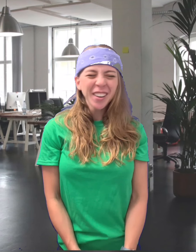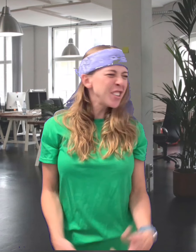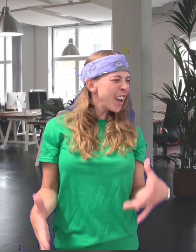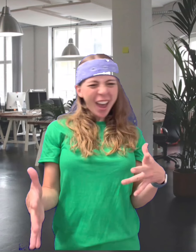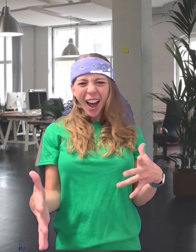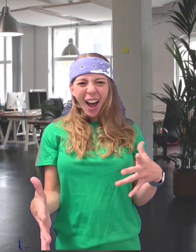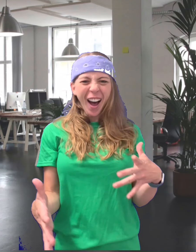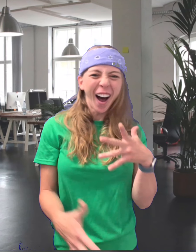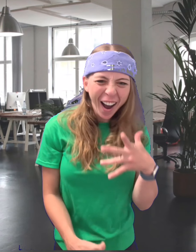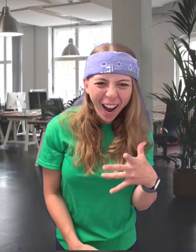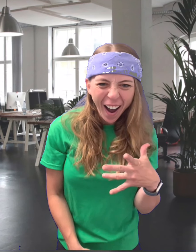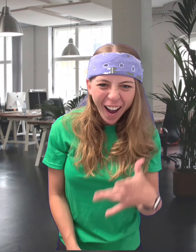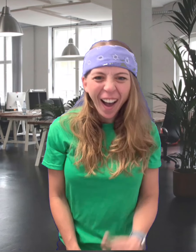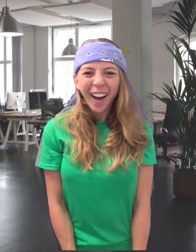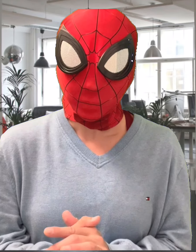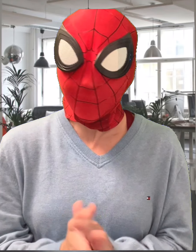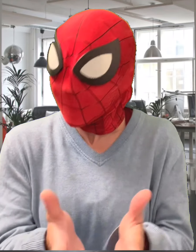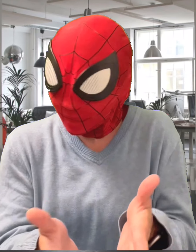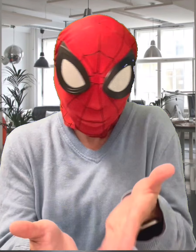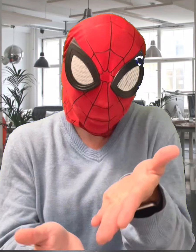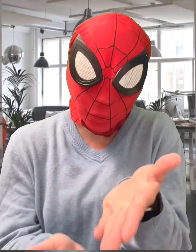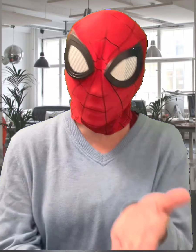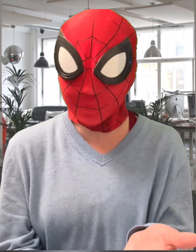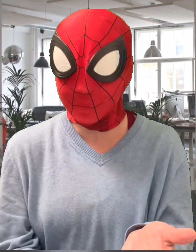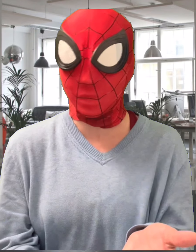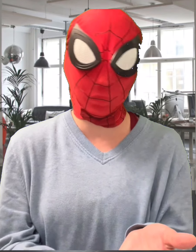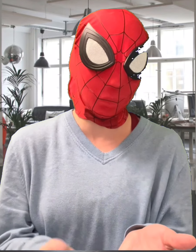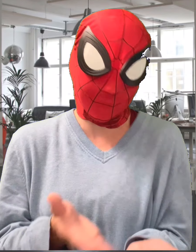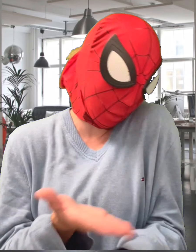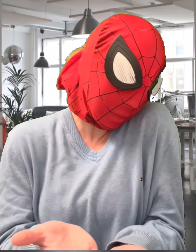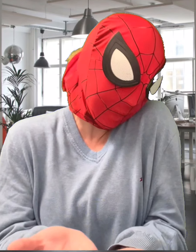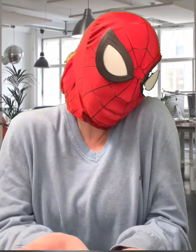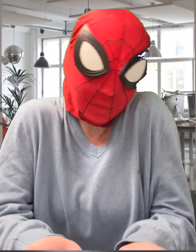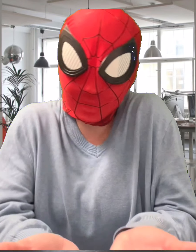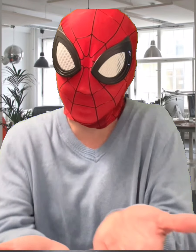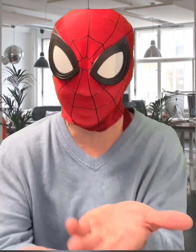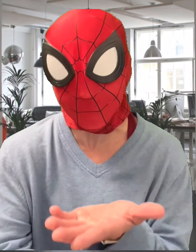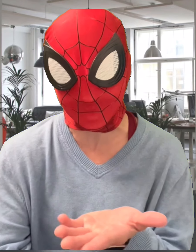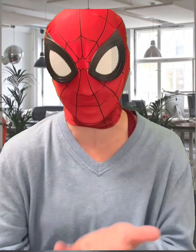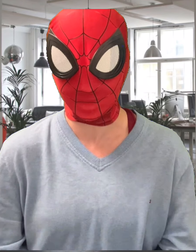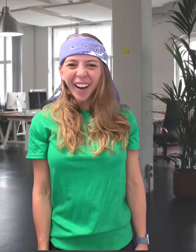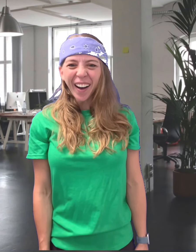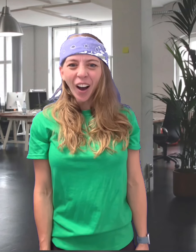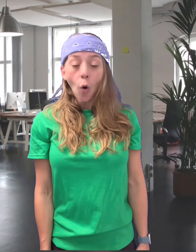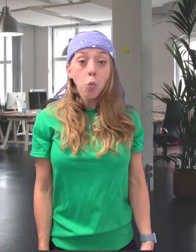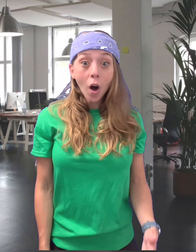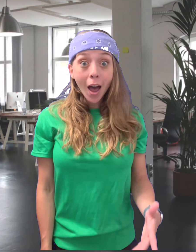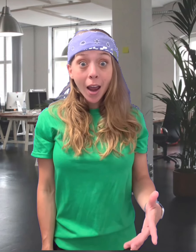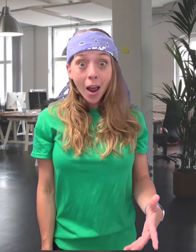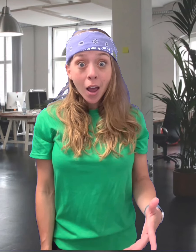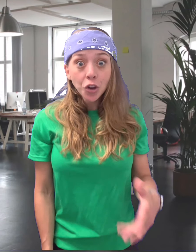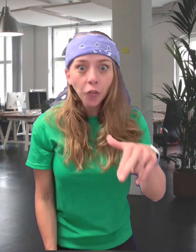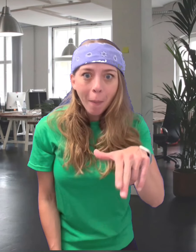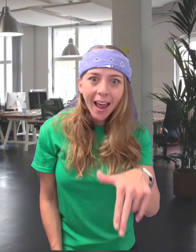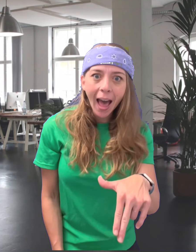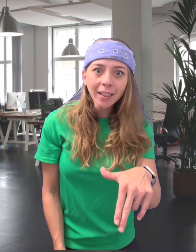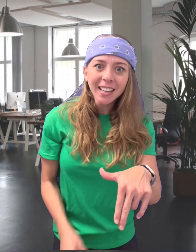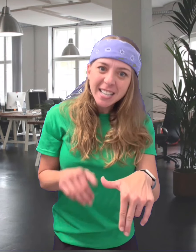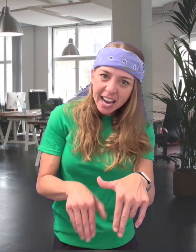Yeah. And I'm from New York City, so I know a lot of good places to get a slice. What? You're from Manhattan, like native